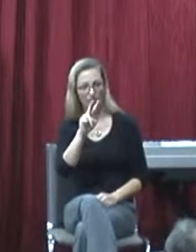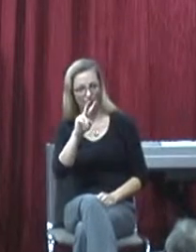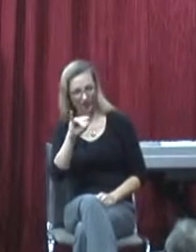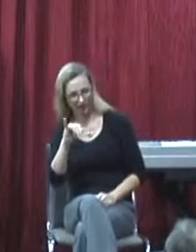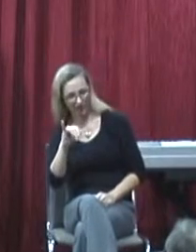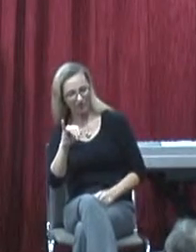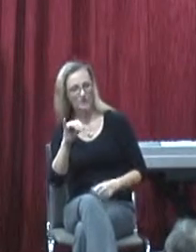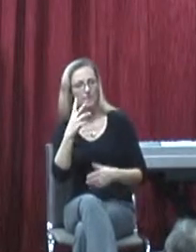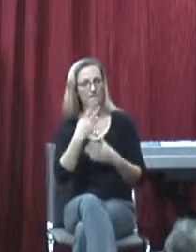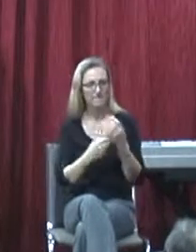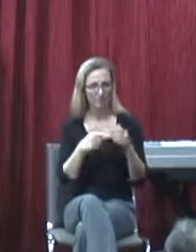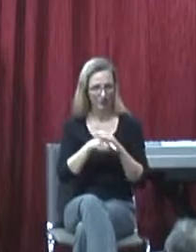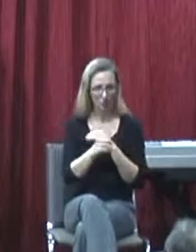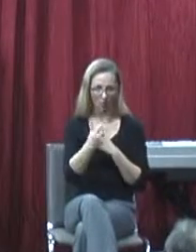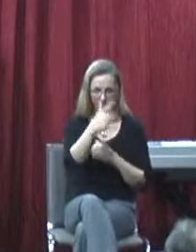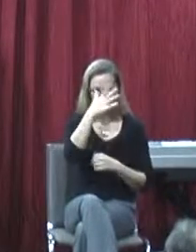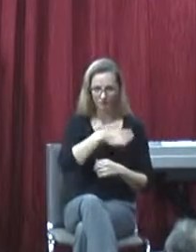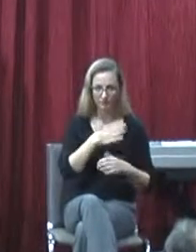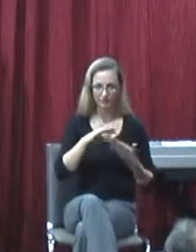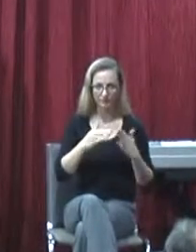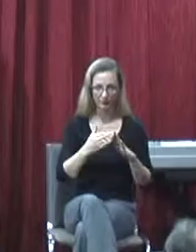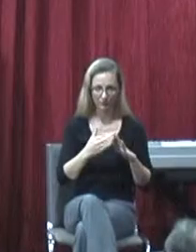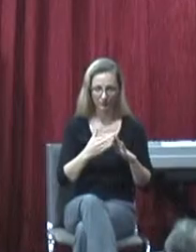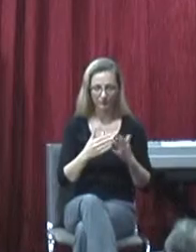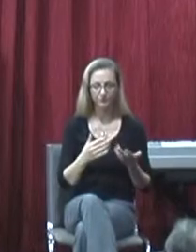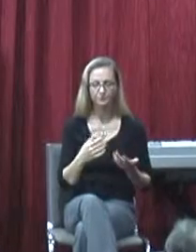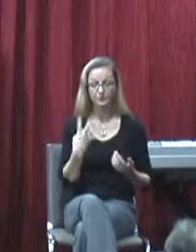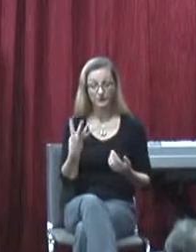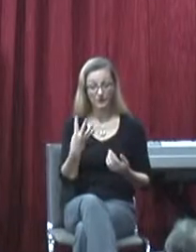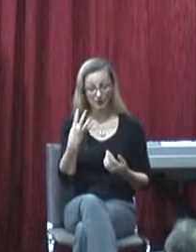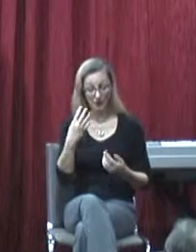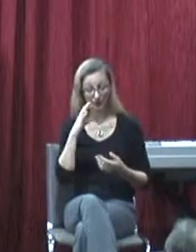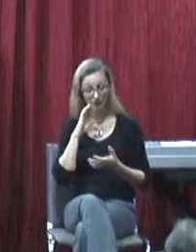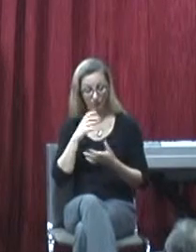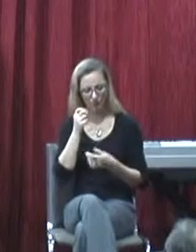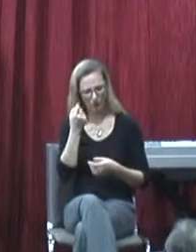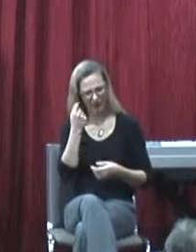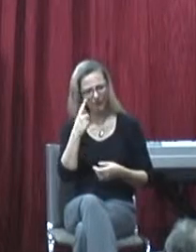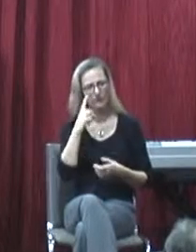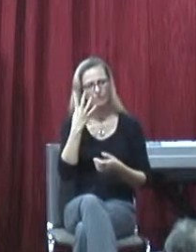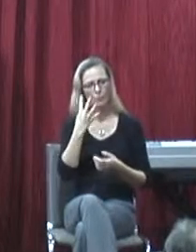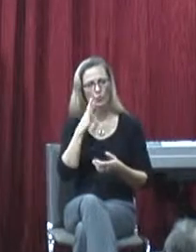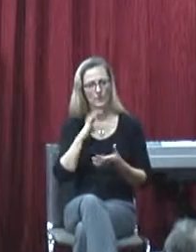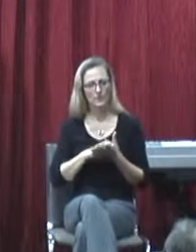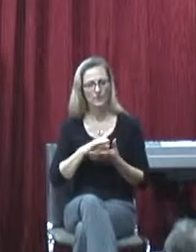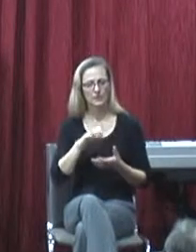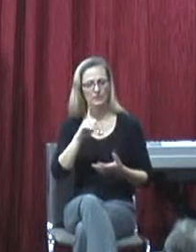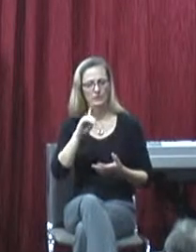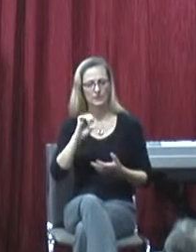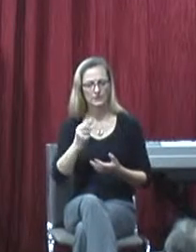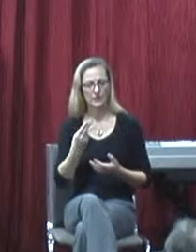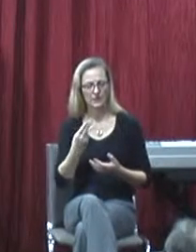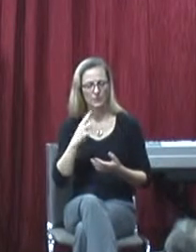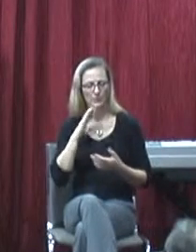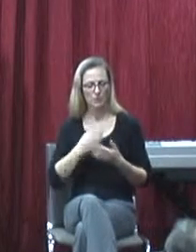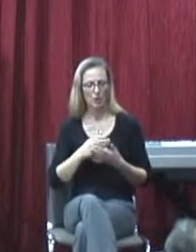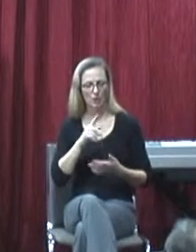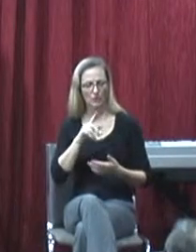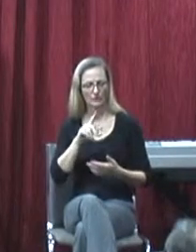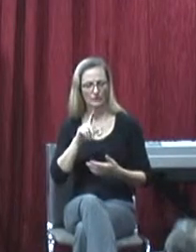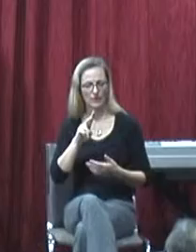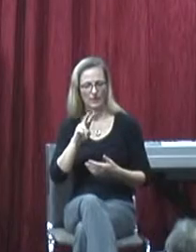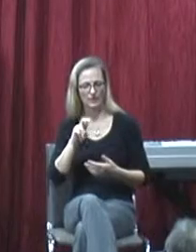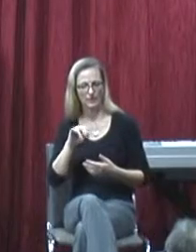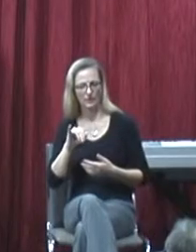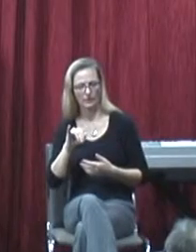wives. So Dinah was the daughter of Leah. And Simeon and Levi were her